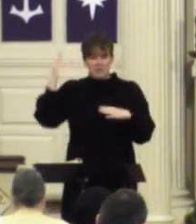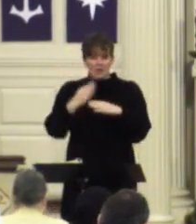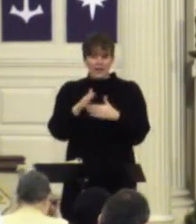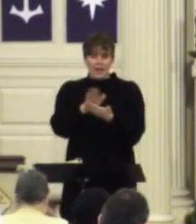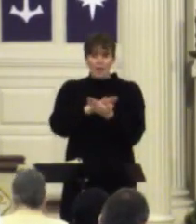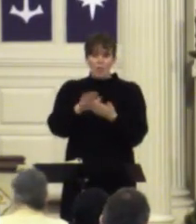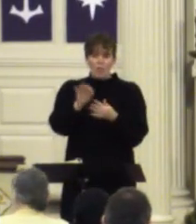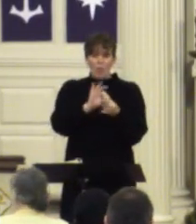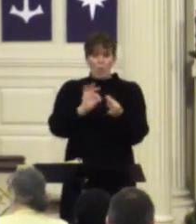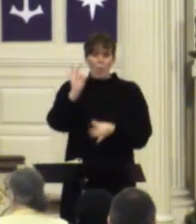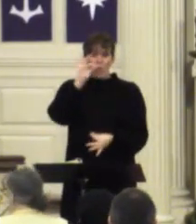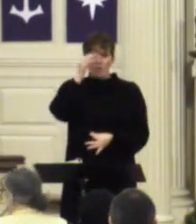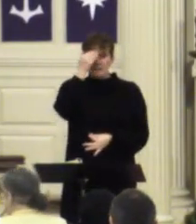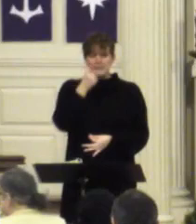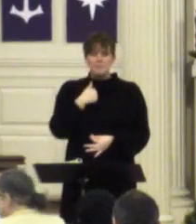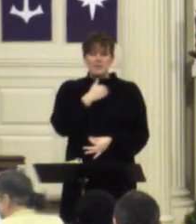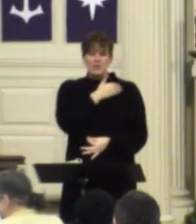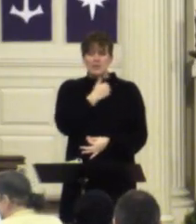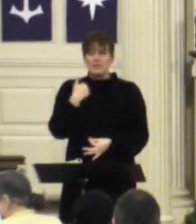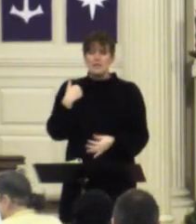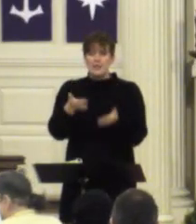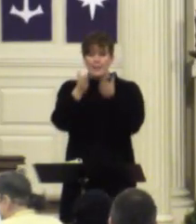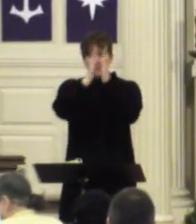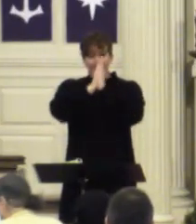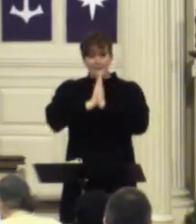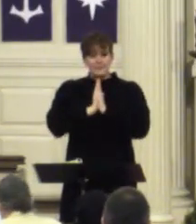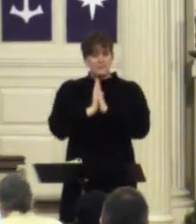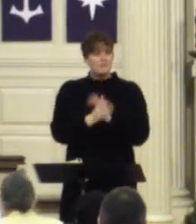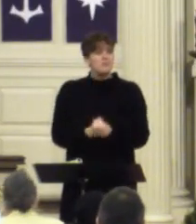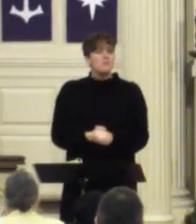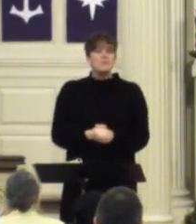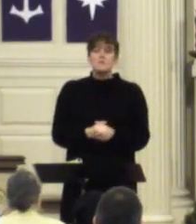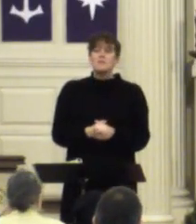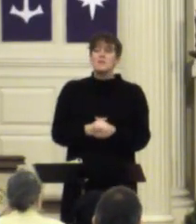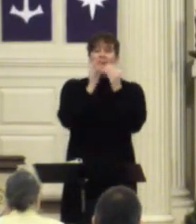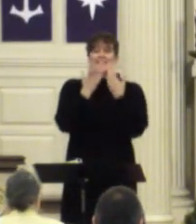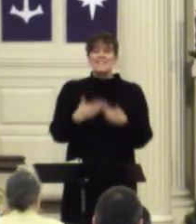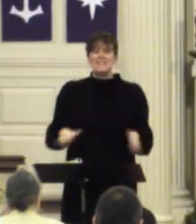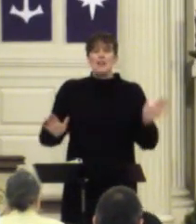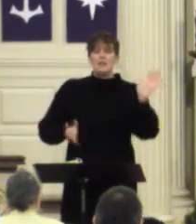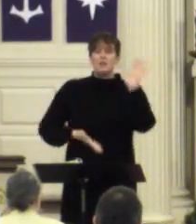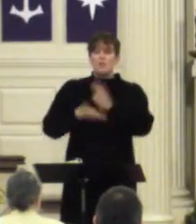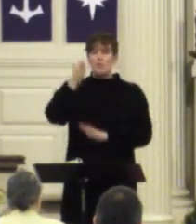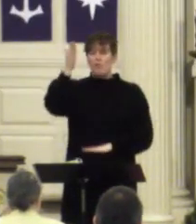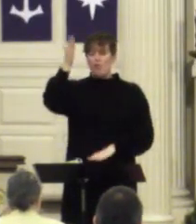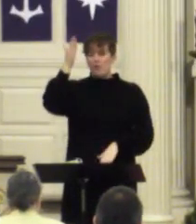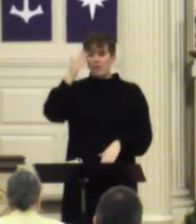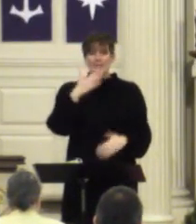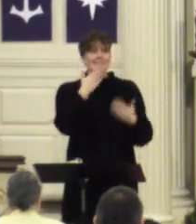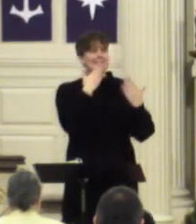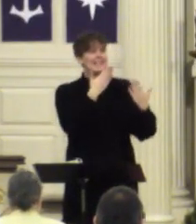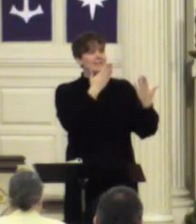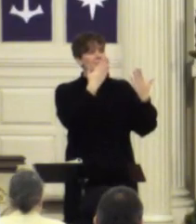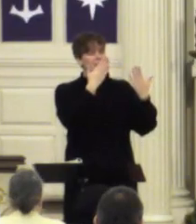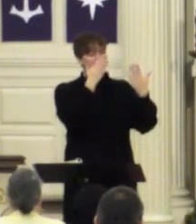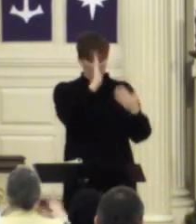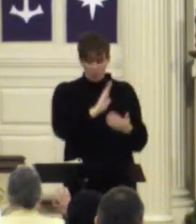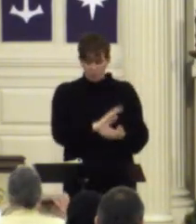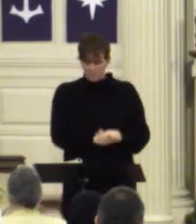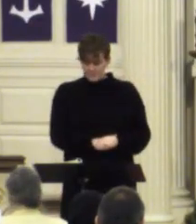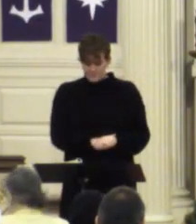Son, and the Holy Spirit. Amen. Go forth, the Mass is ended. Thanks be to God.